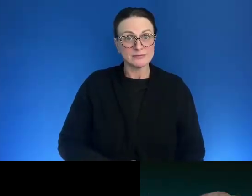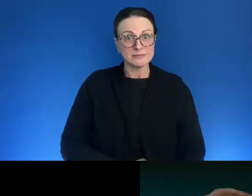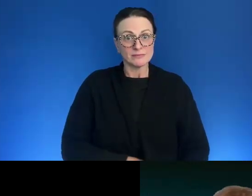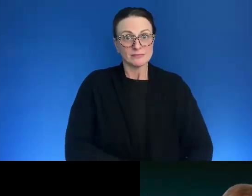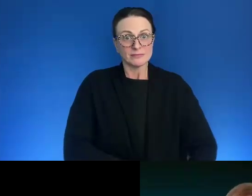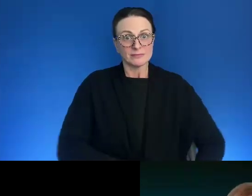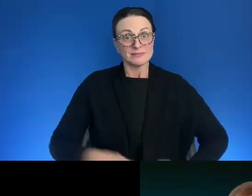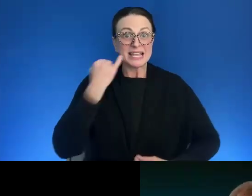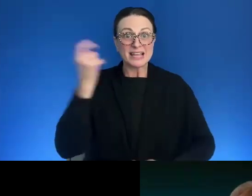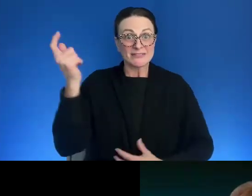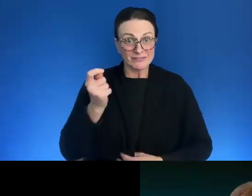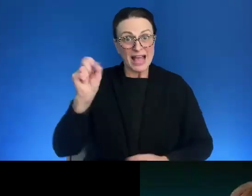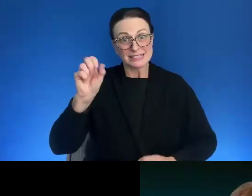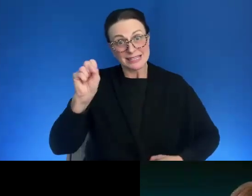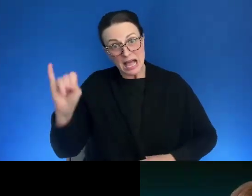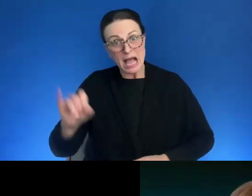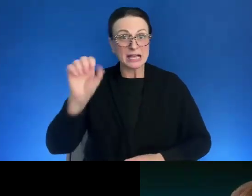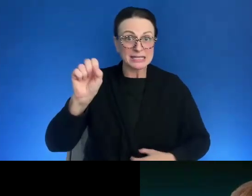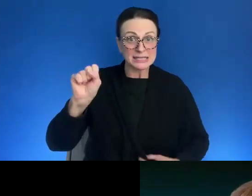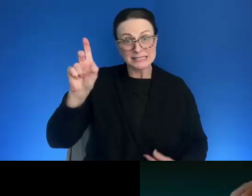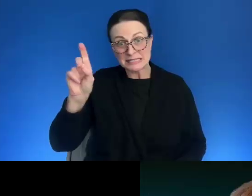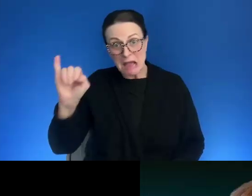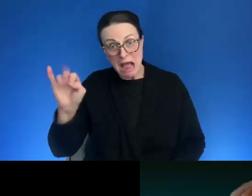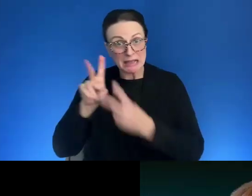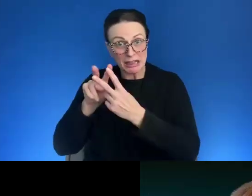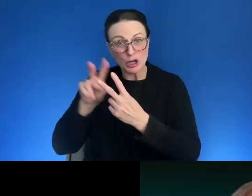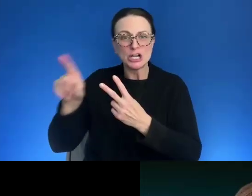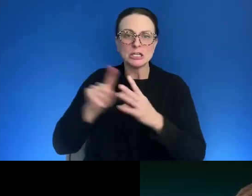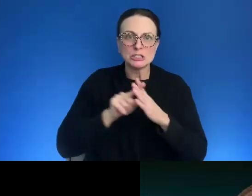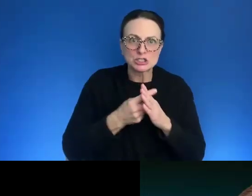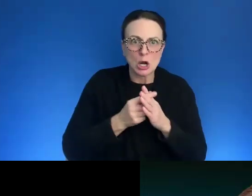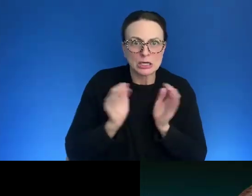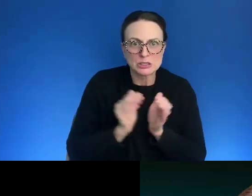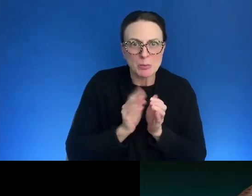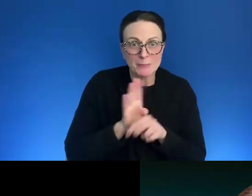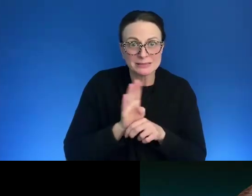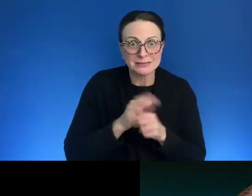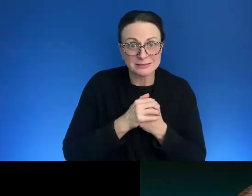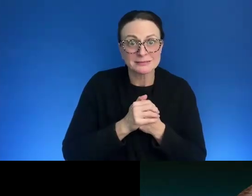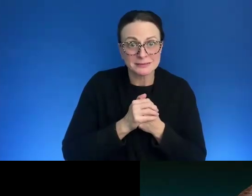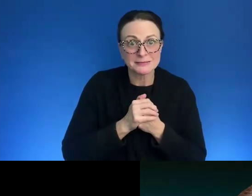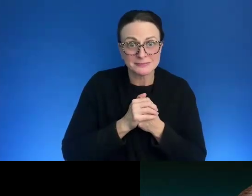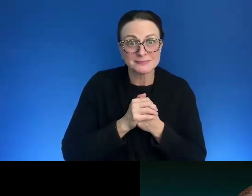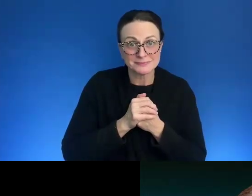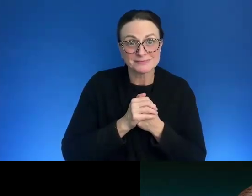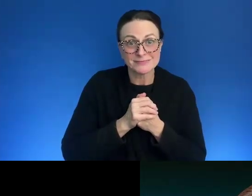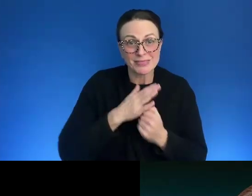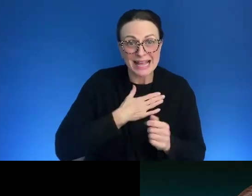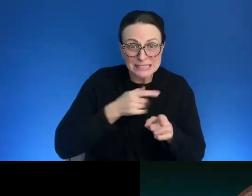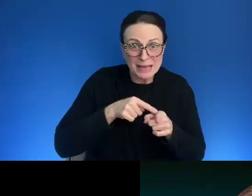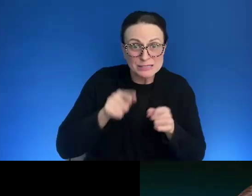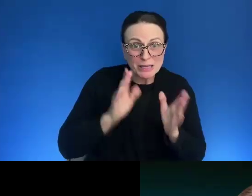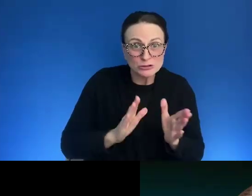on SSI or SSDI, you want to start a very small business. So that's my